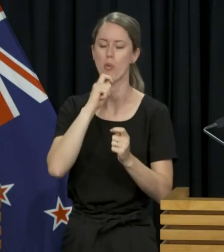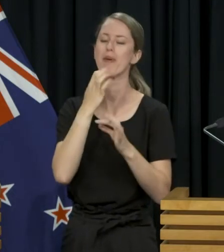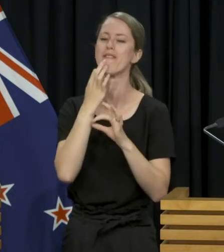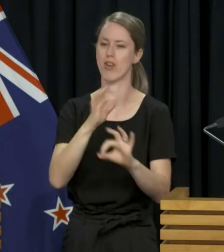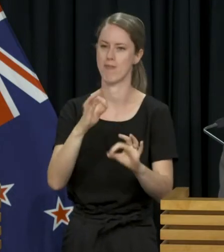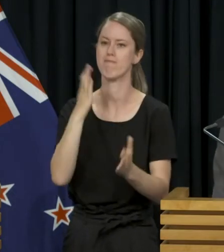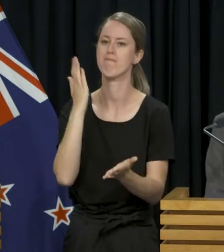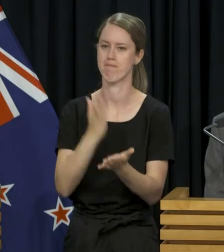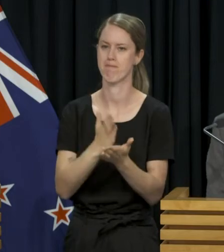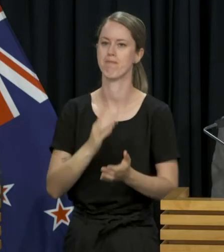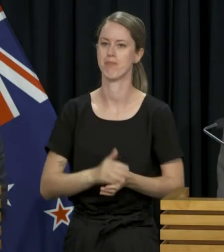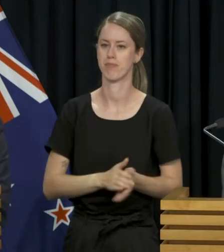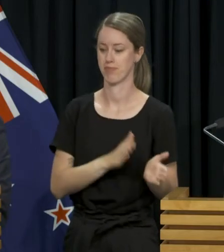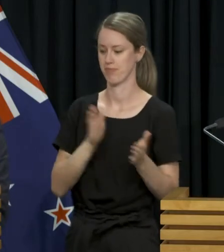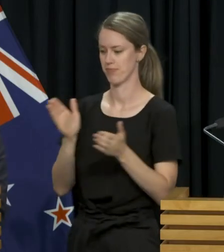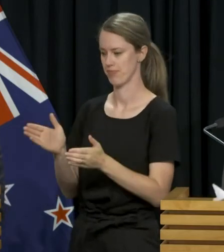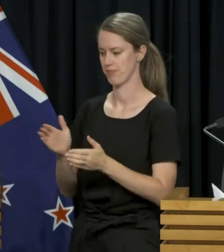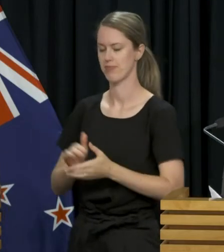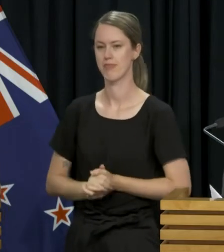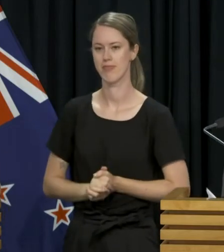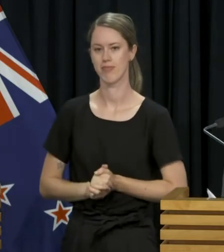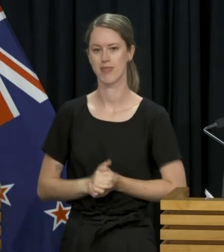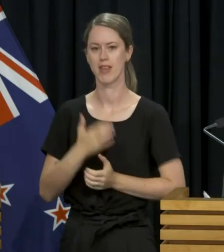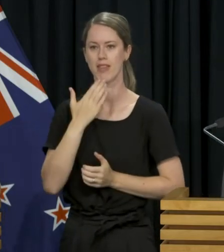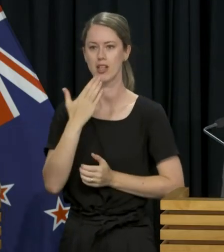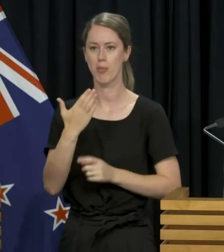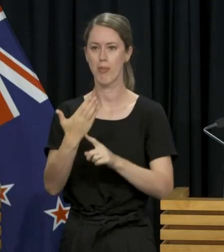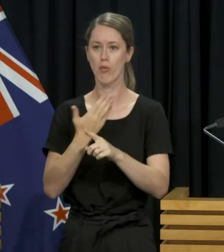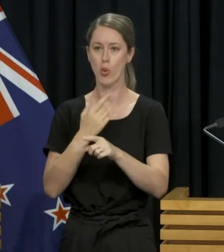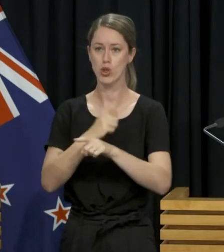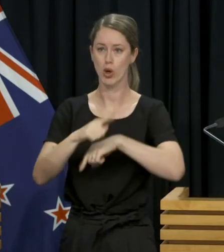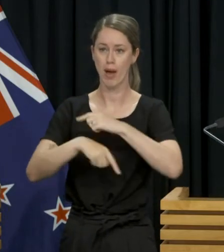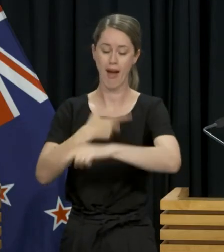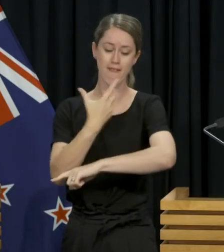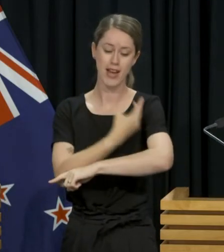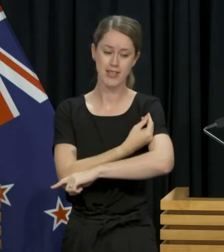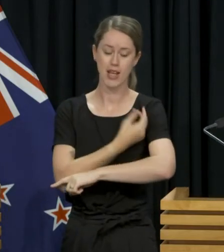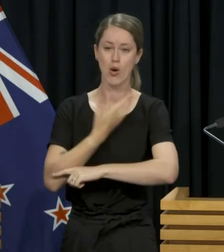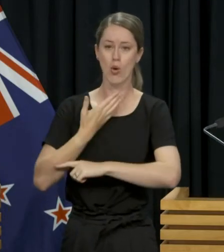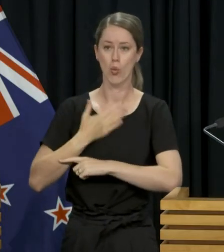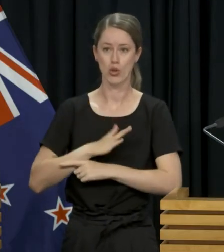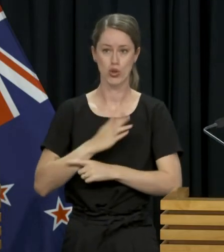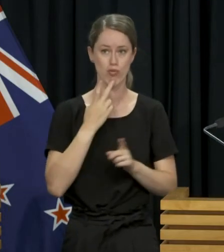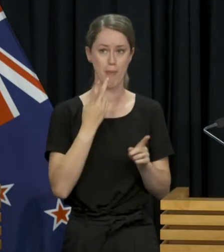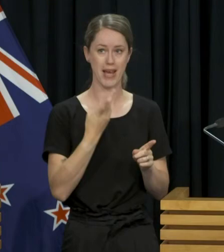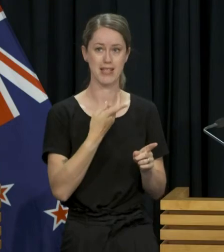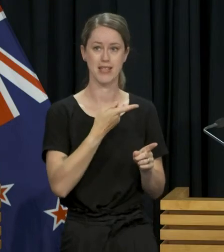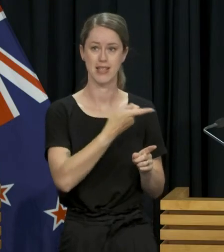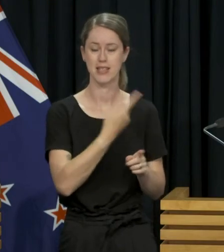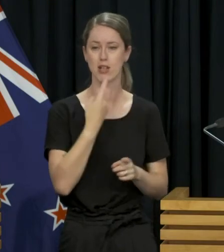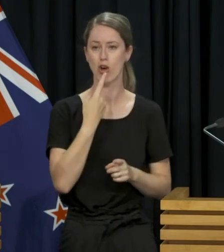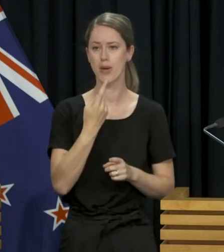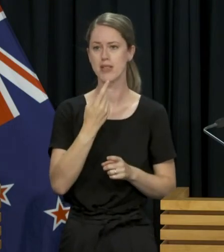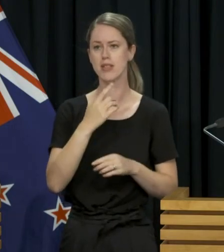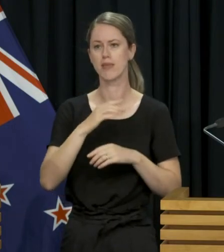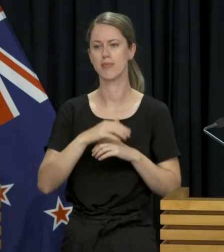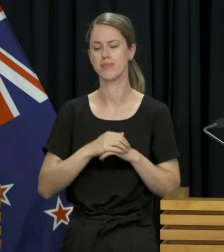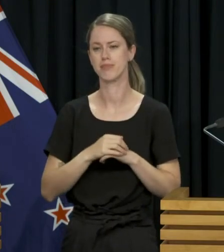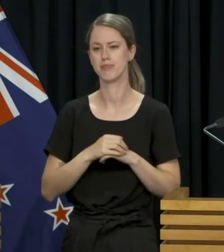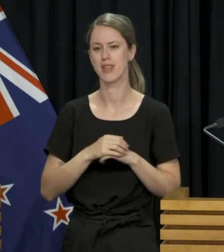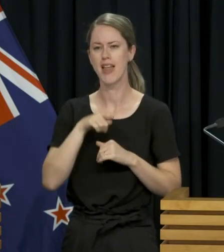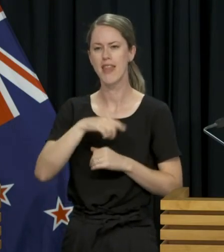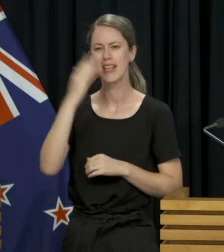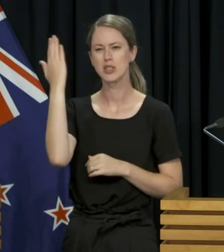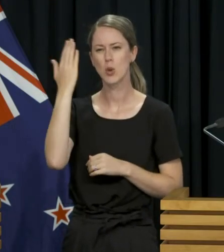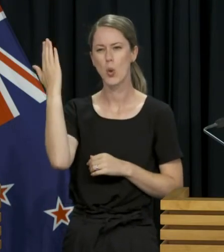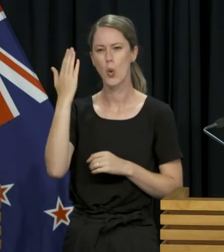Minister. Thank you, Dr. Bloomfield. Before I get into a quick update on vaccines, I do want to echo the Director General's comments about the responsiveness of the